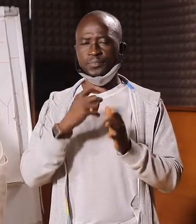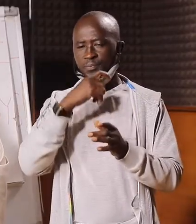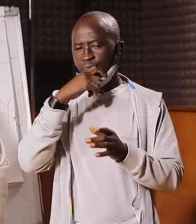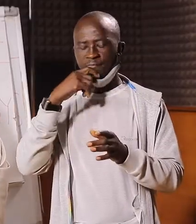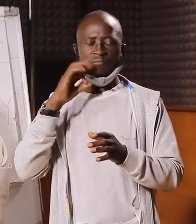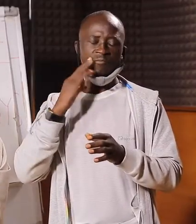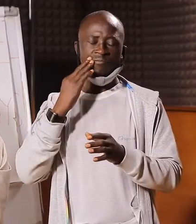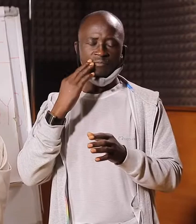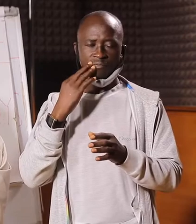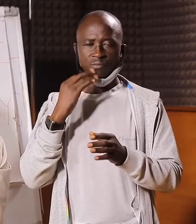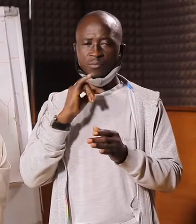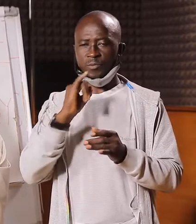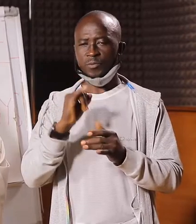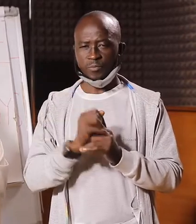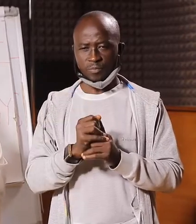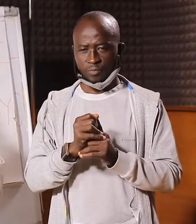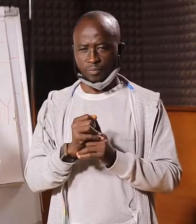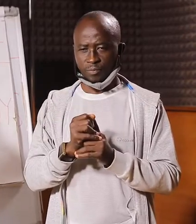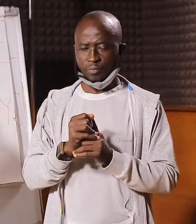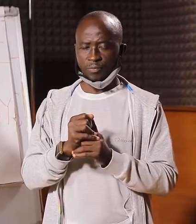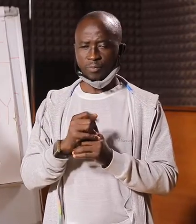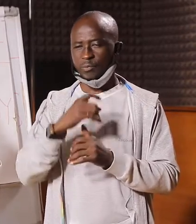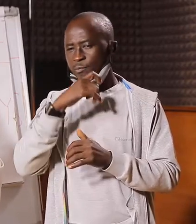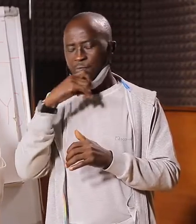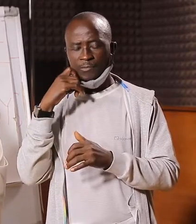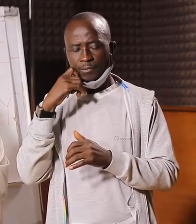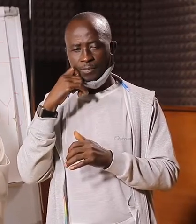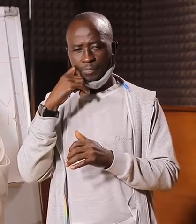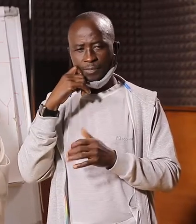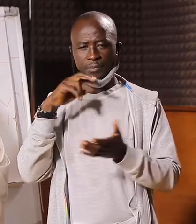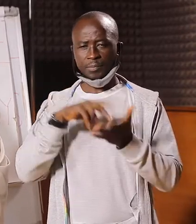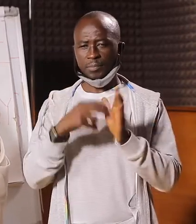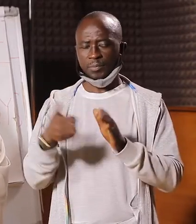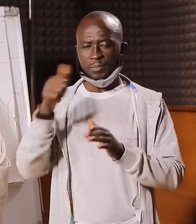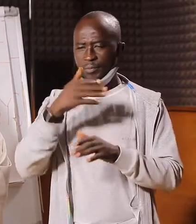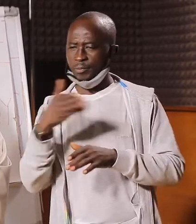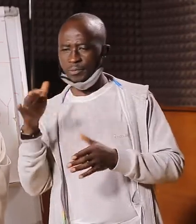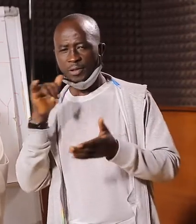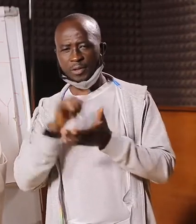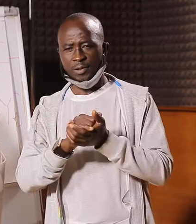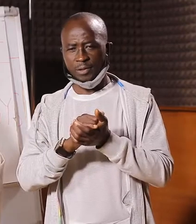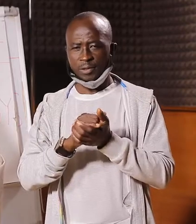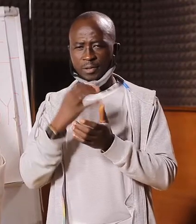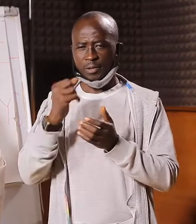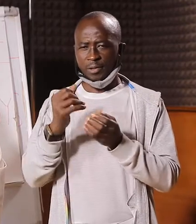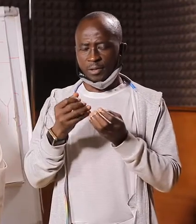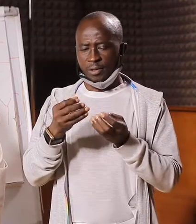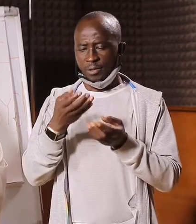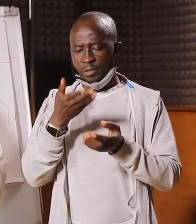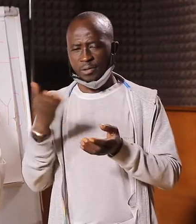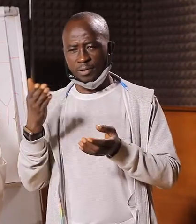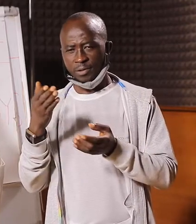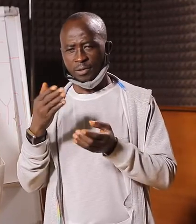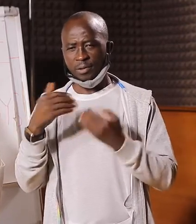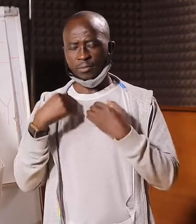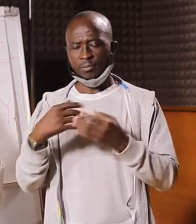do we mean by dry fruits? When we say dry, we mean anything that the moisture content